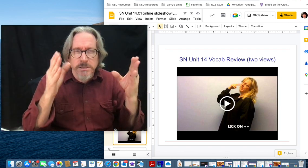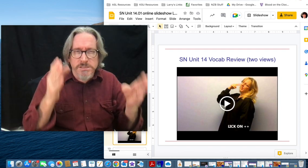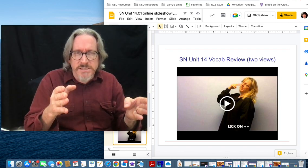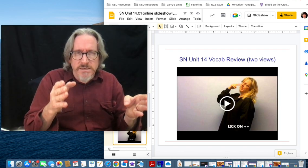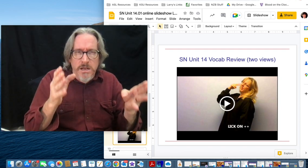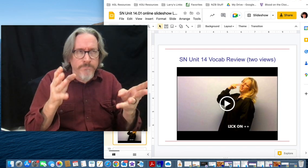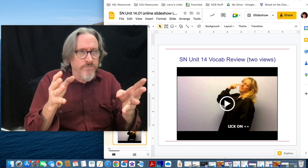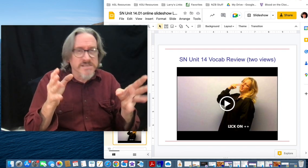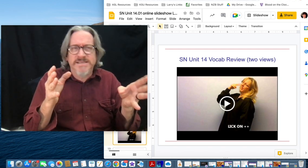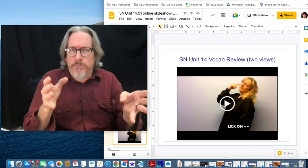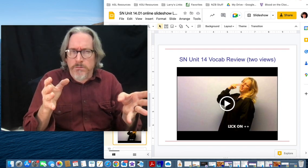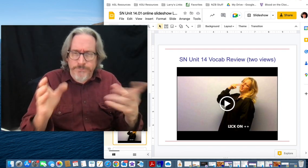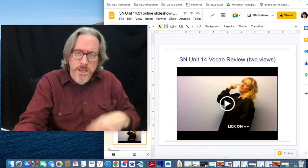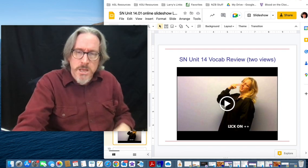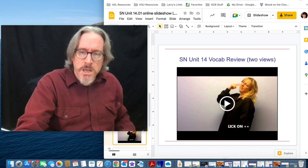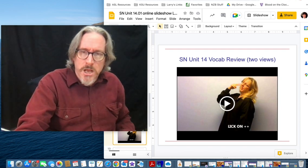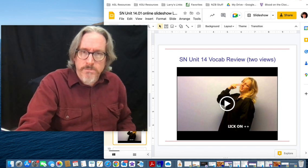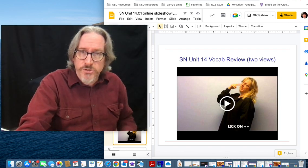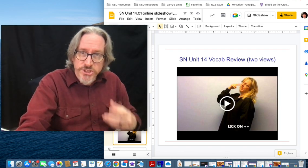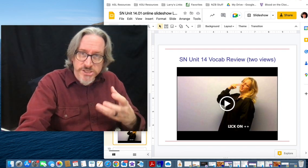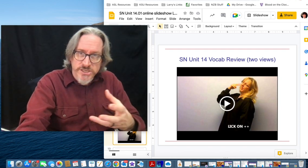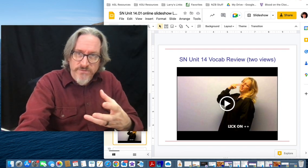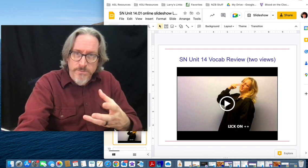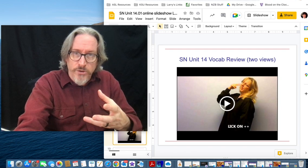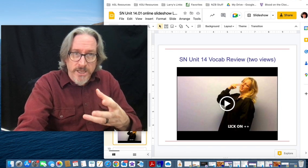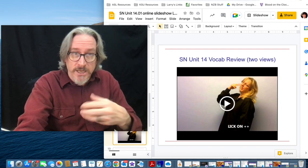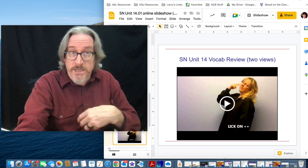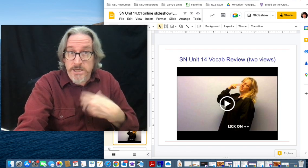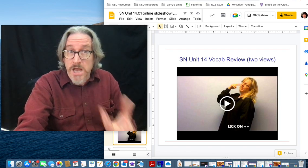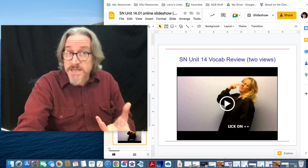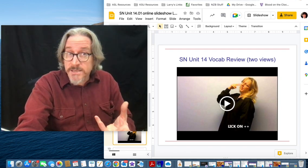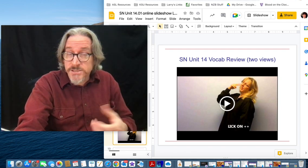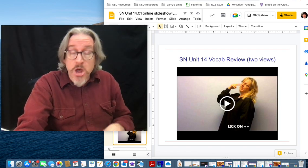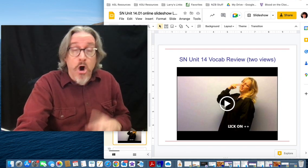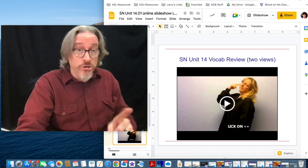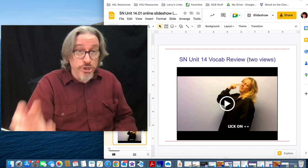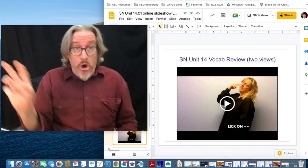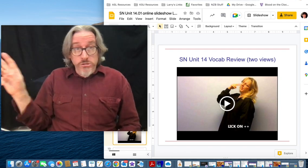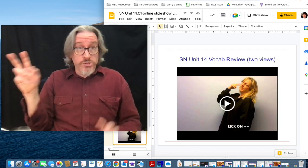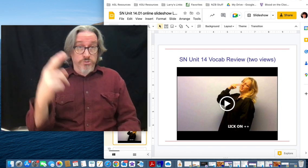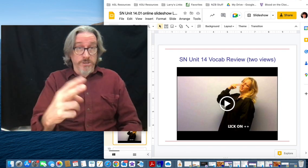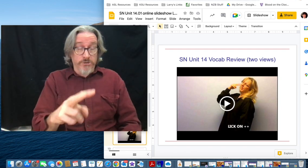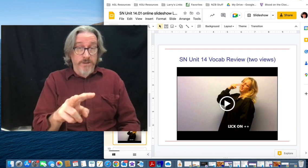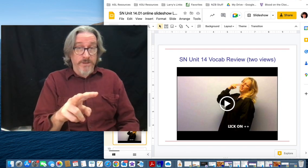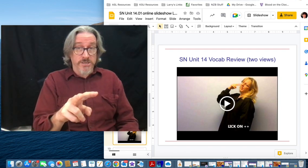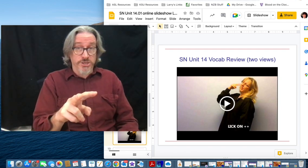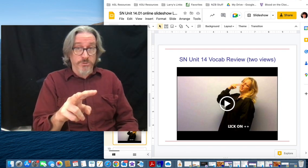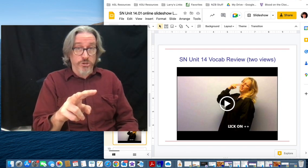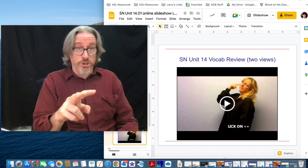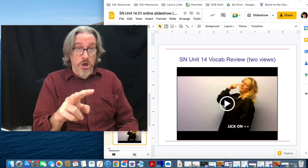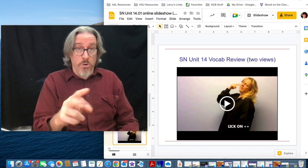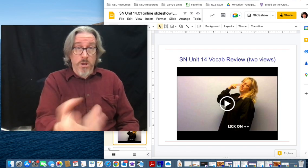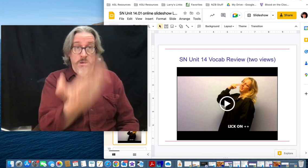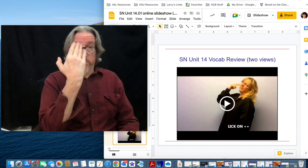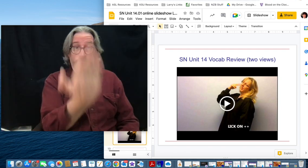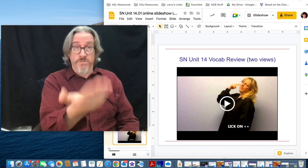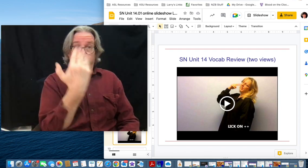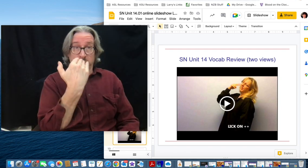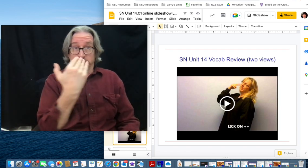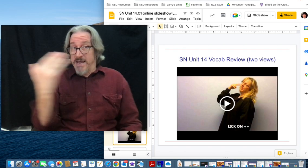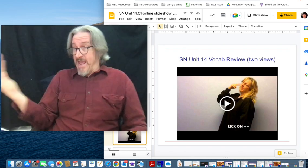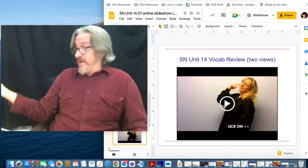It's a little sterile. So she's definitely putting it in context. She also is really great because she will show